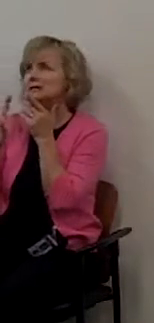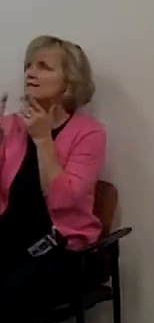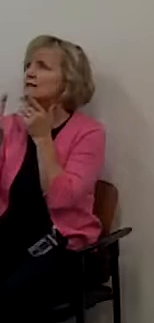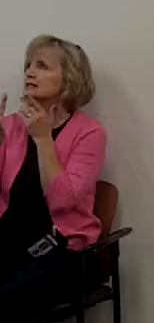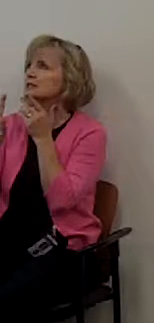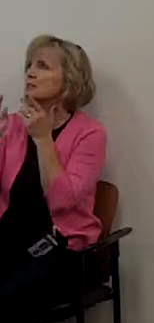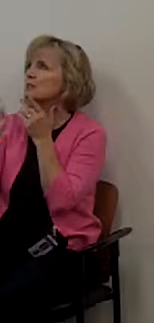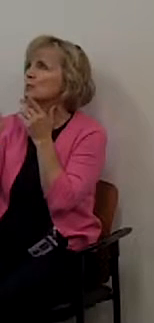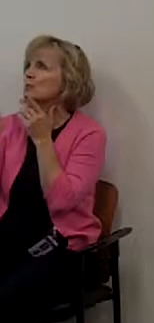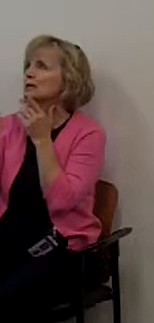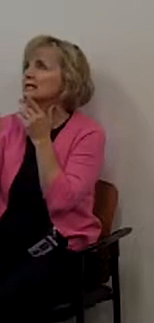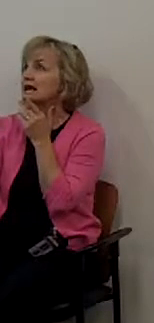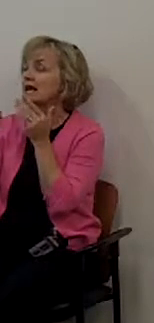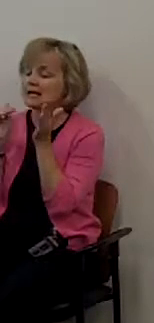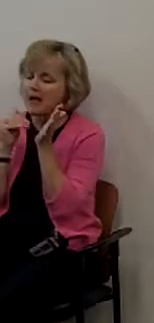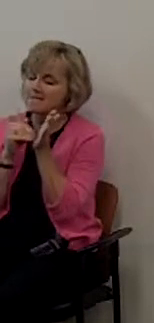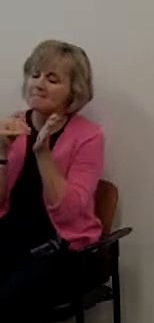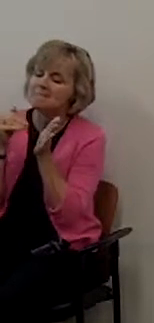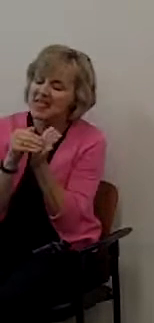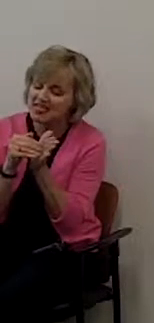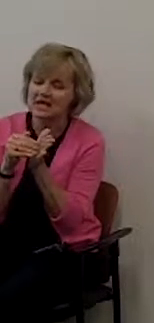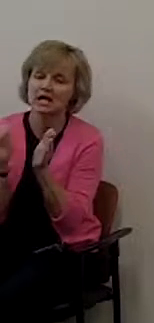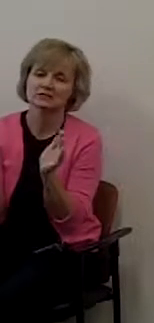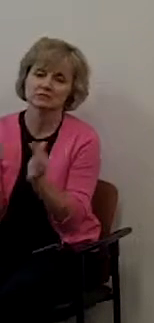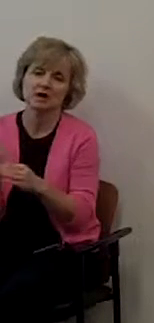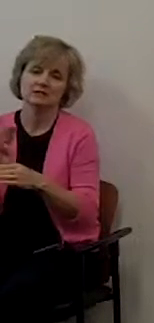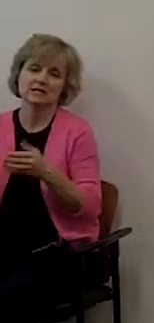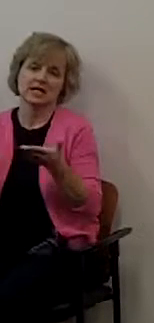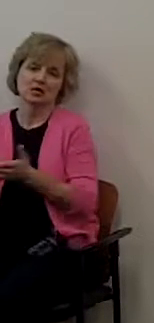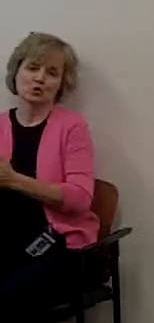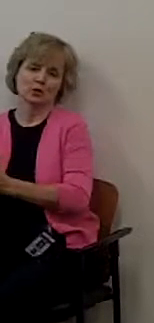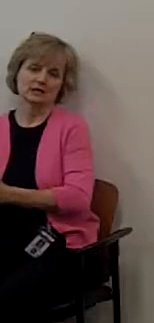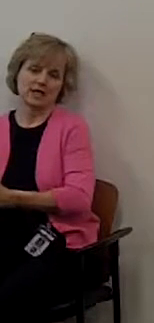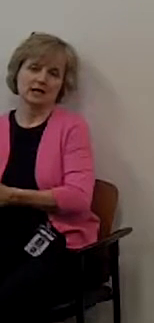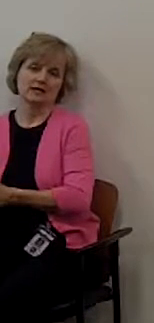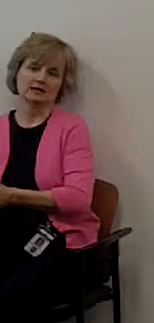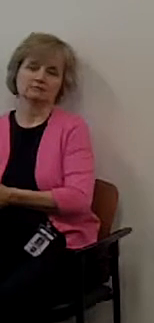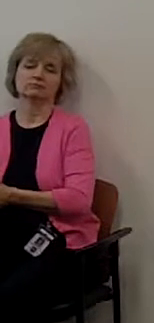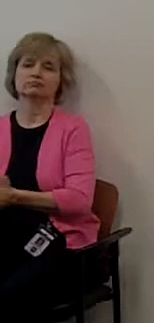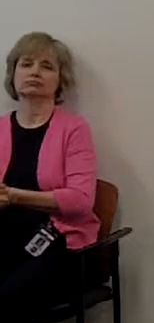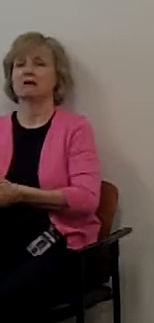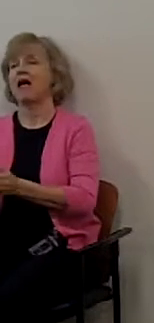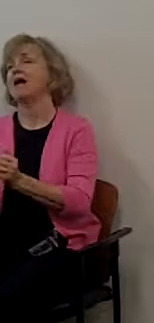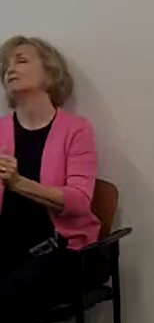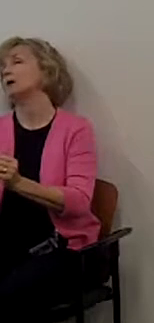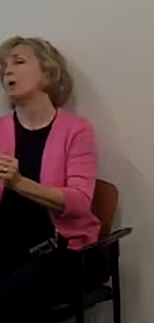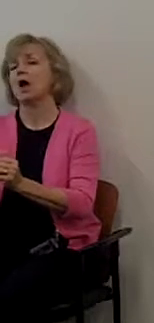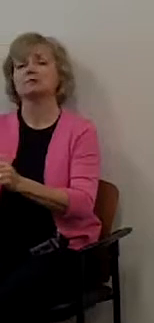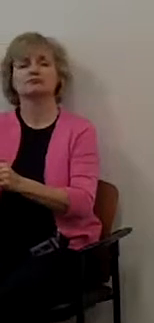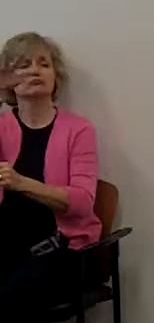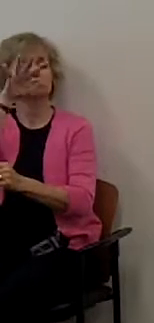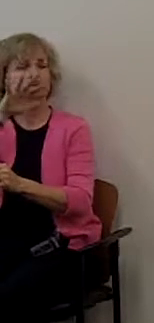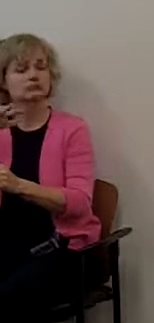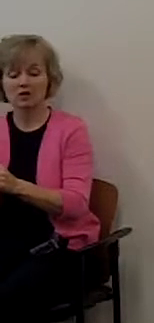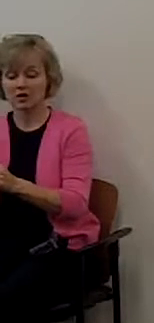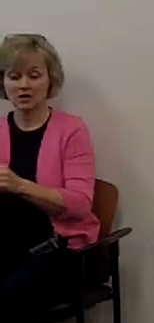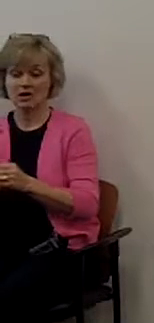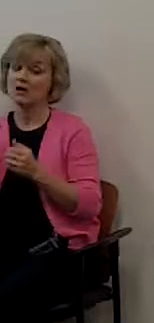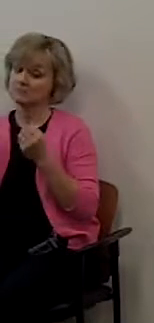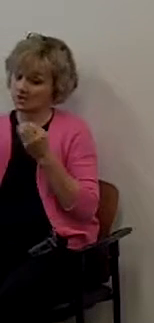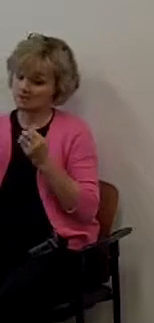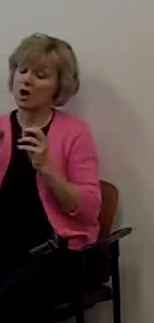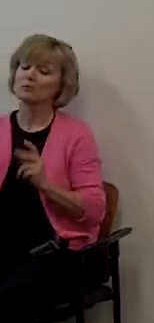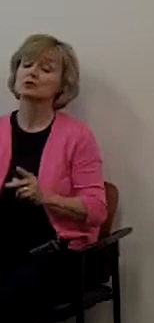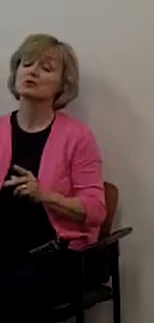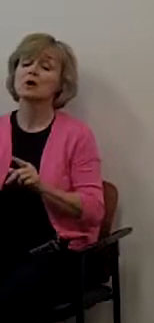About 27.9 million small businesses in the United States, and they are everywhere. So not only do I have a lot of